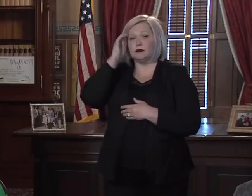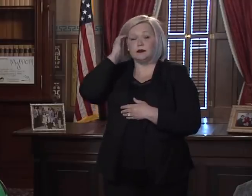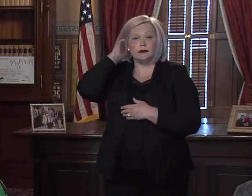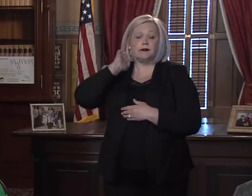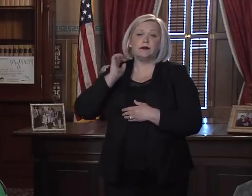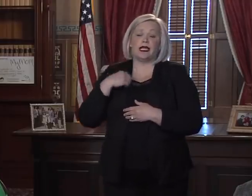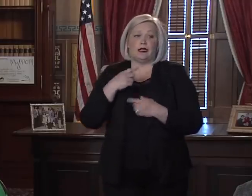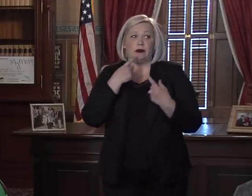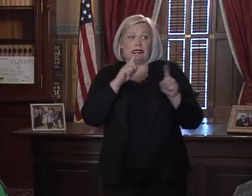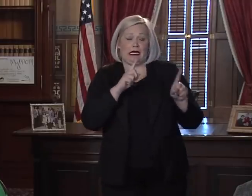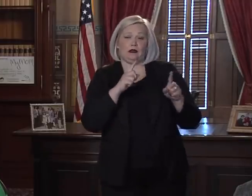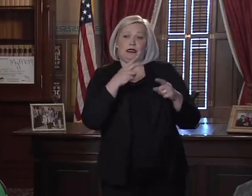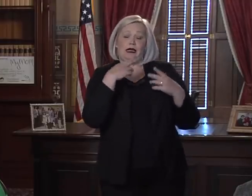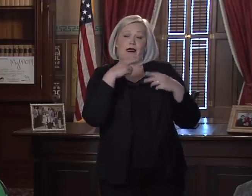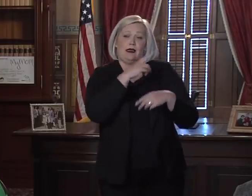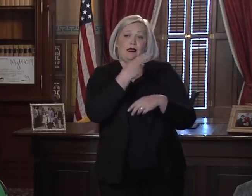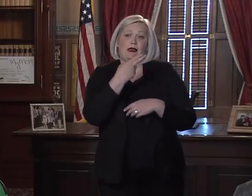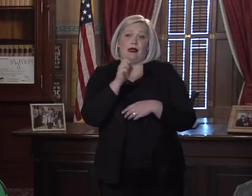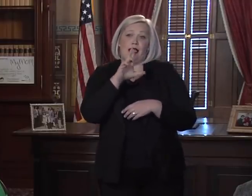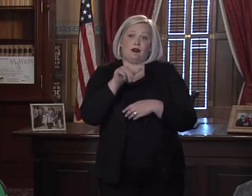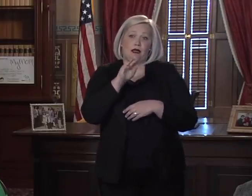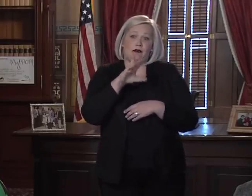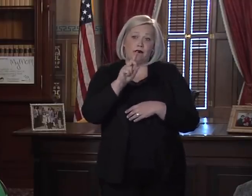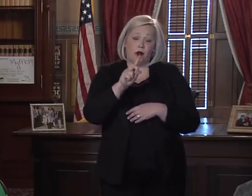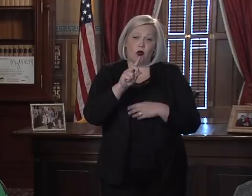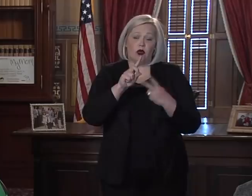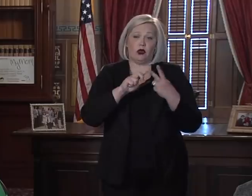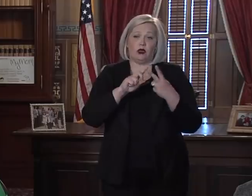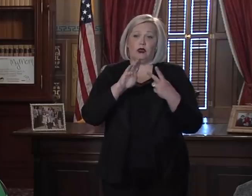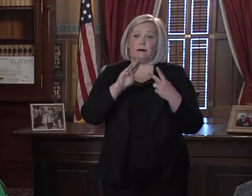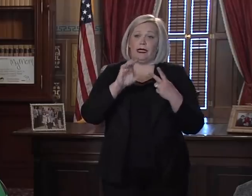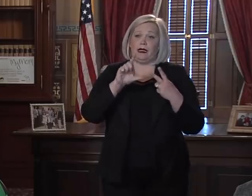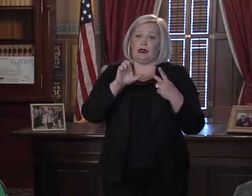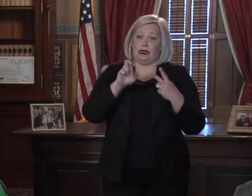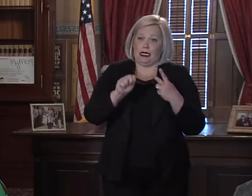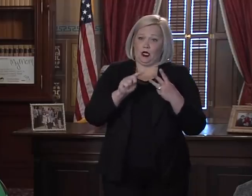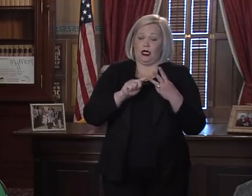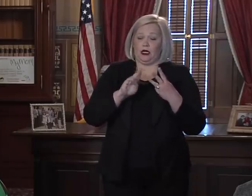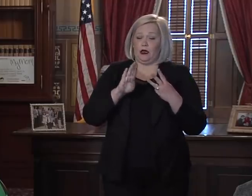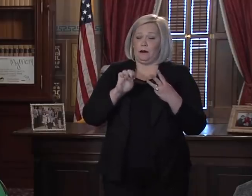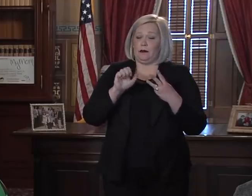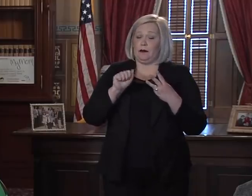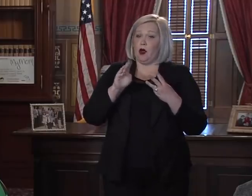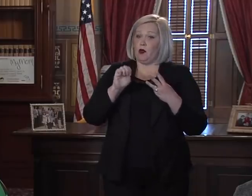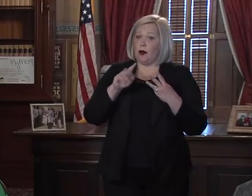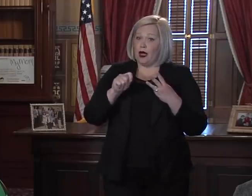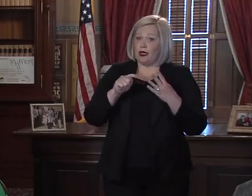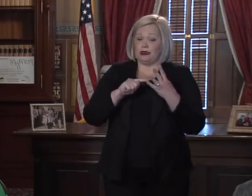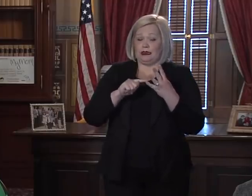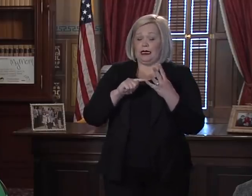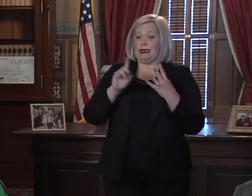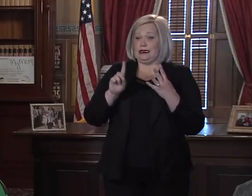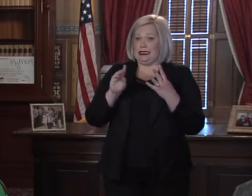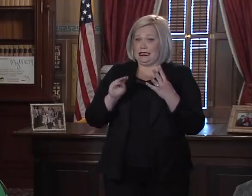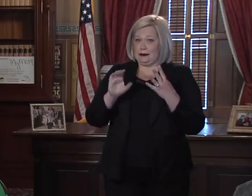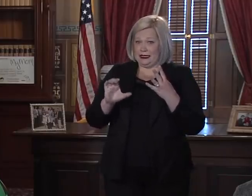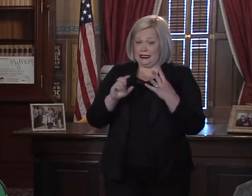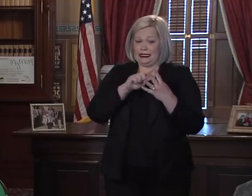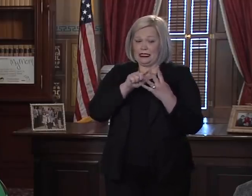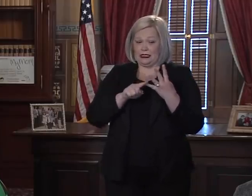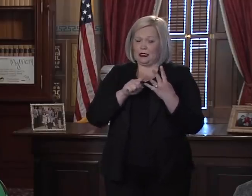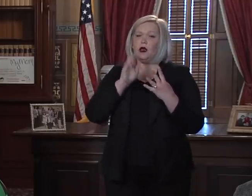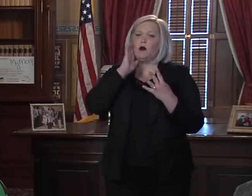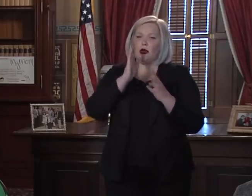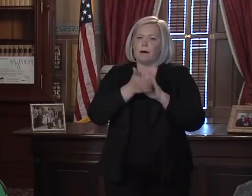that the Henry Ford Health System, McLaren Healthcare, Beaumont Health, and the Detroit Medical Center will serve as